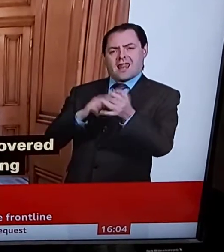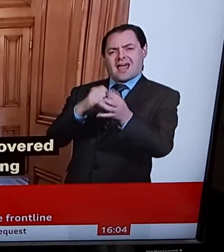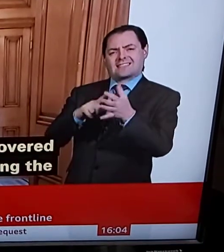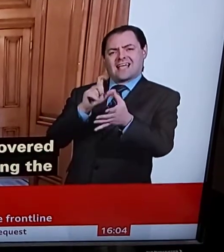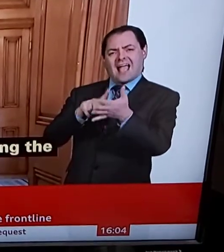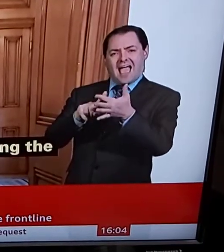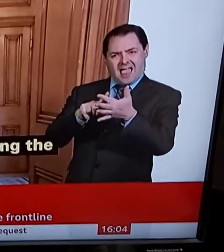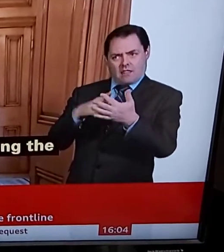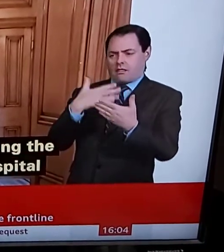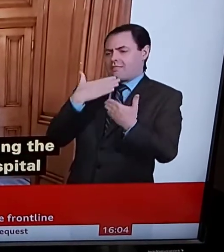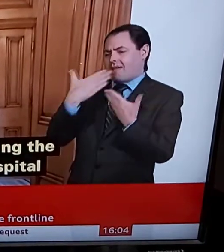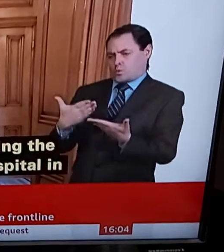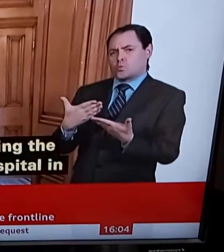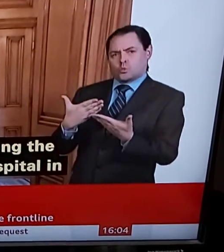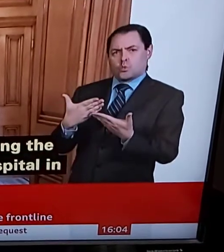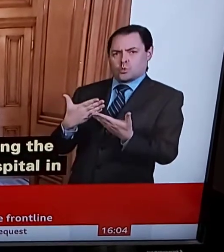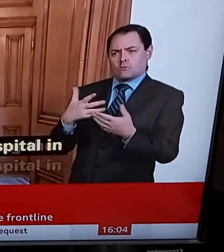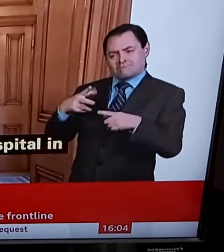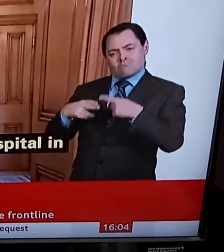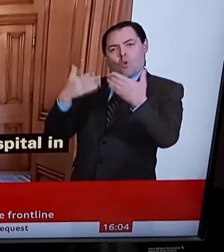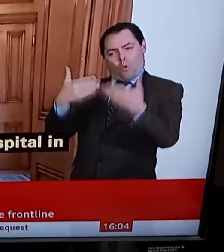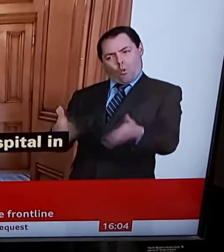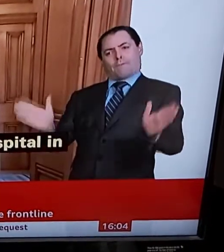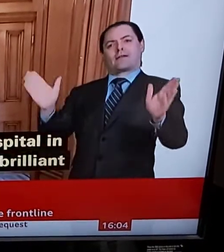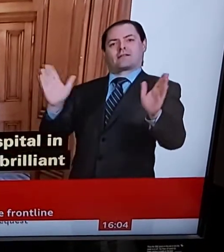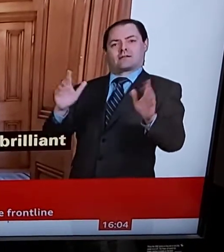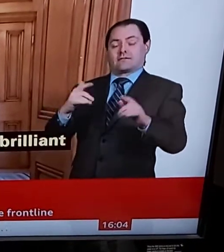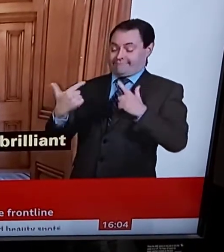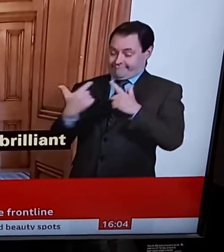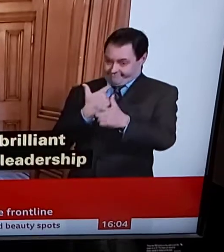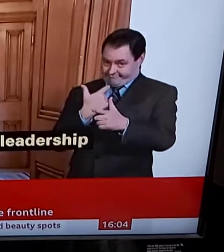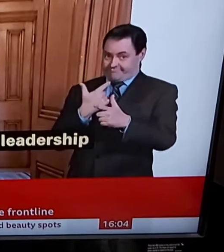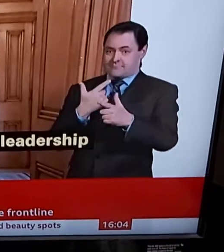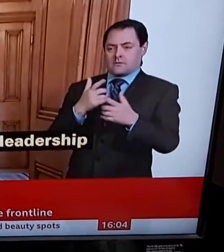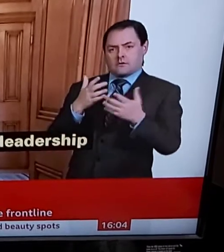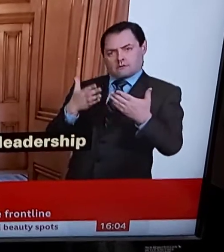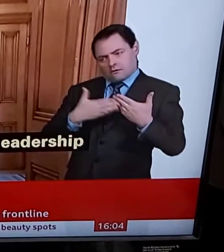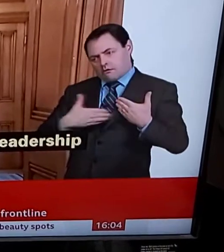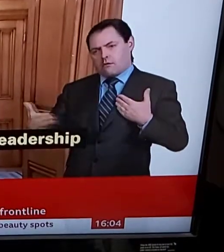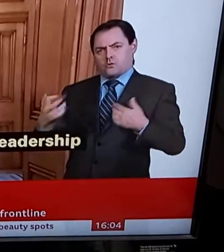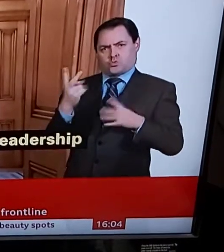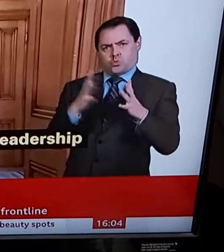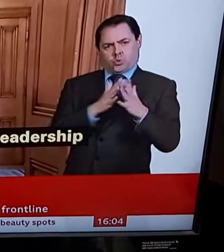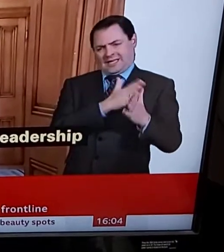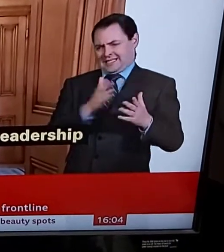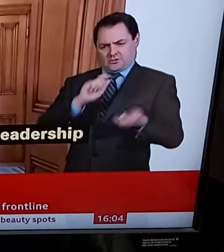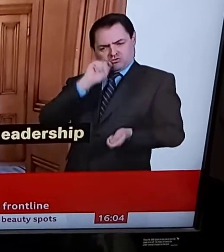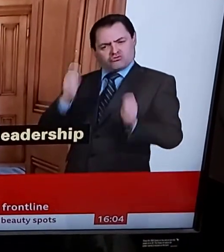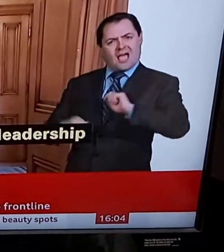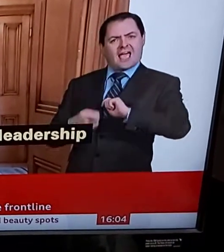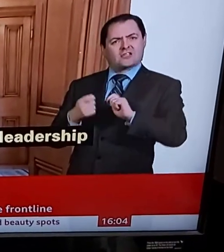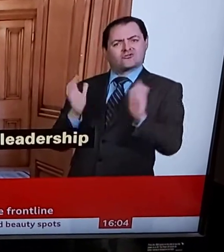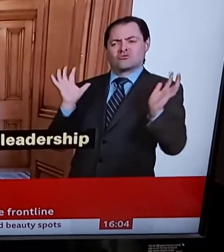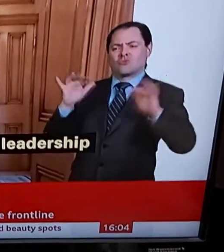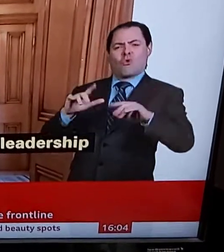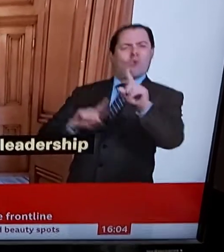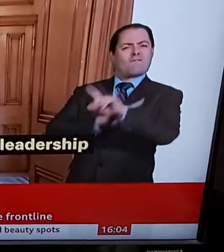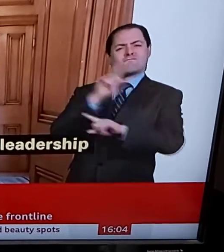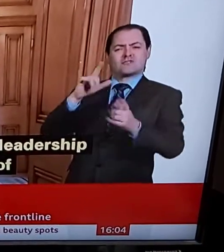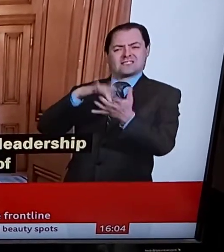brilliant teamwork and determined leadership from the NHS. 2 weeks of hard work have transformed a convention hall into a